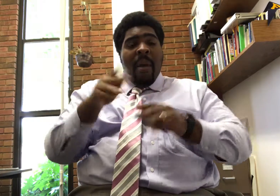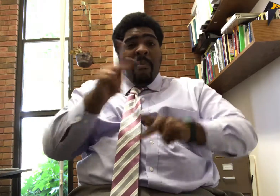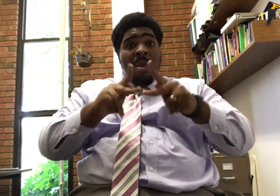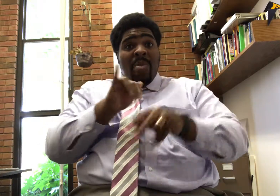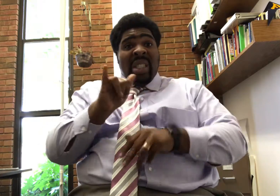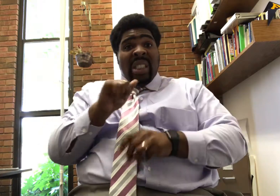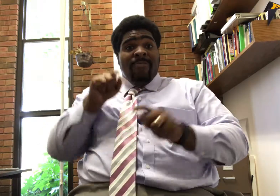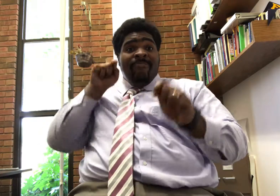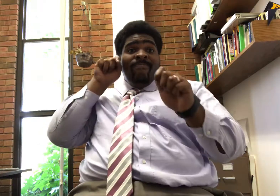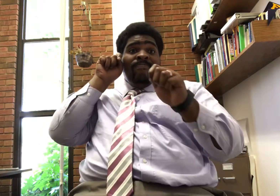dark.